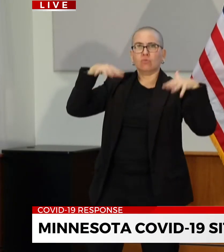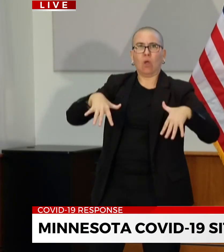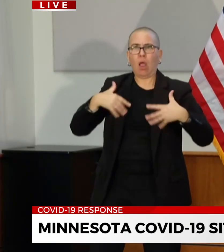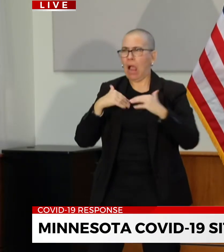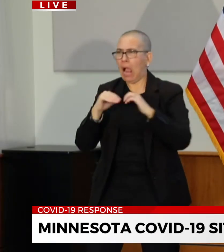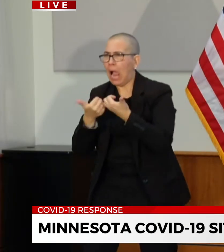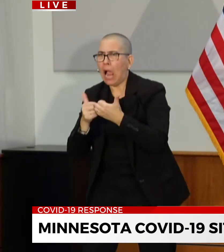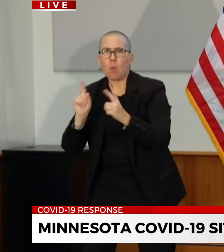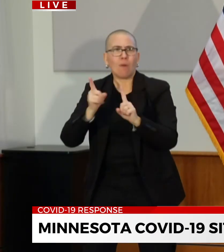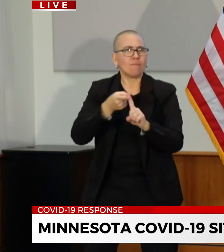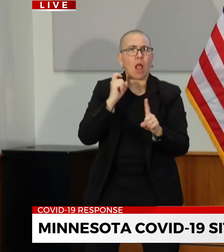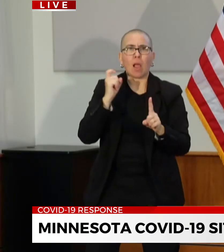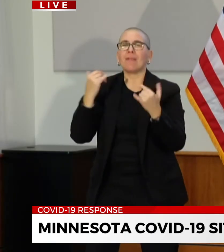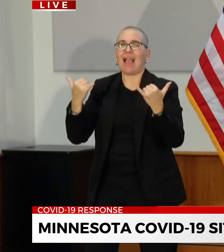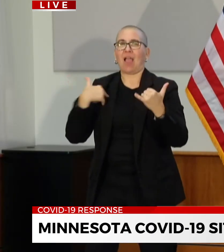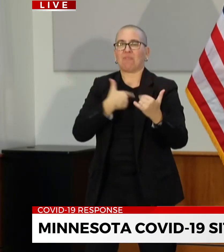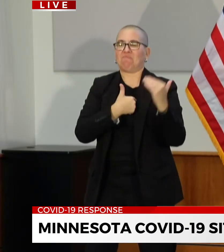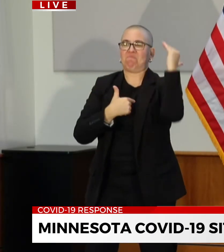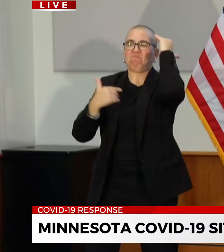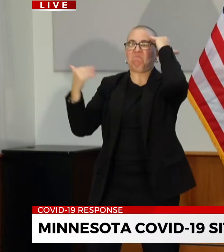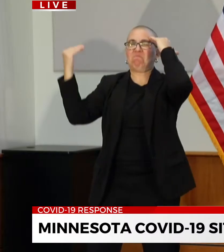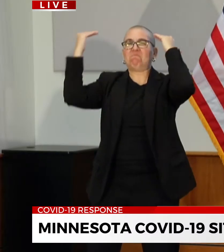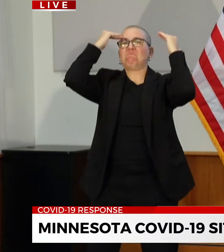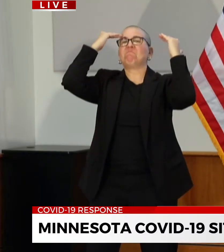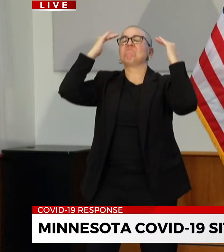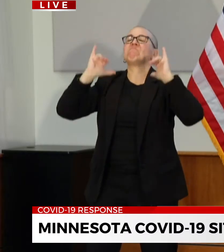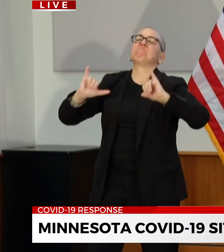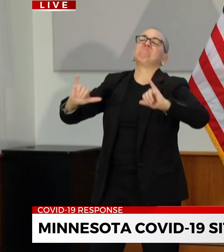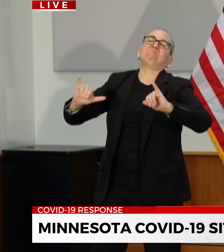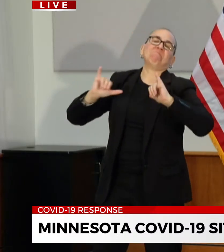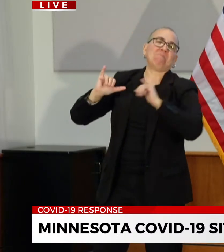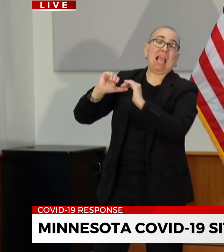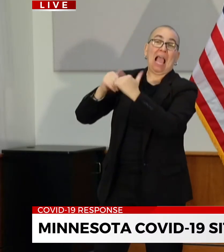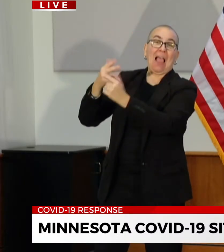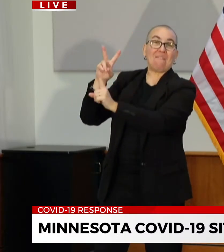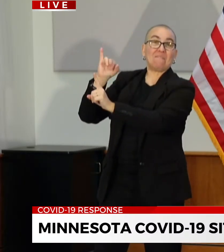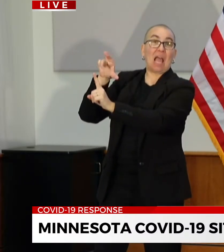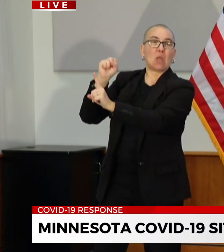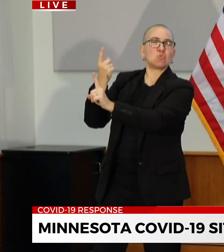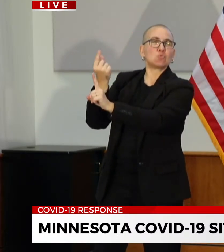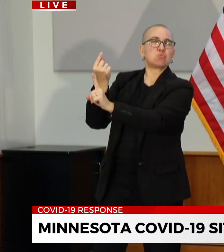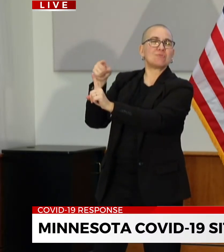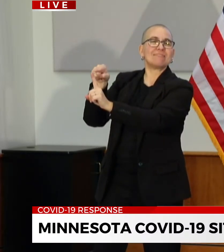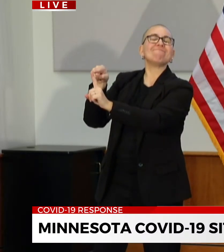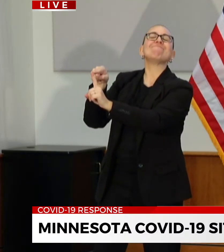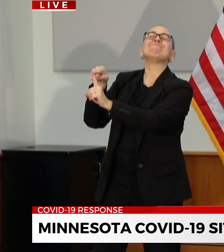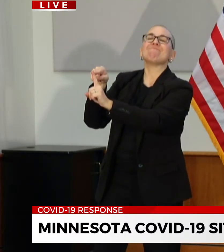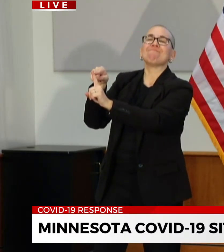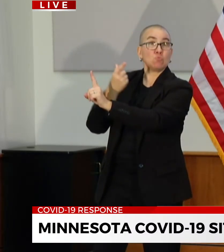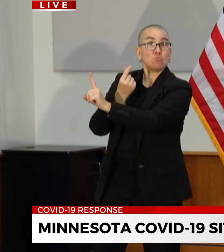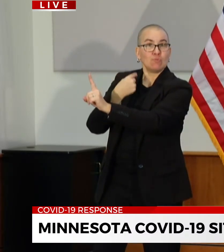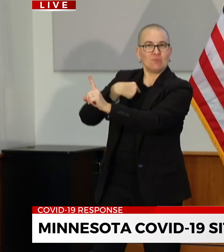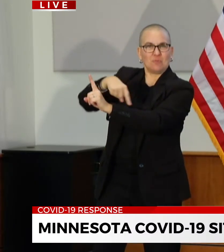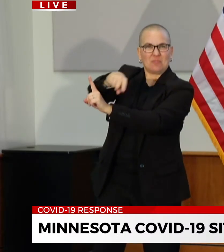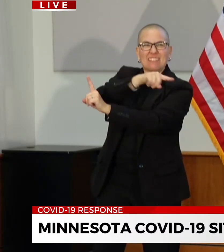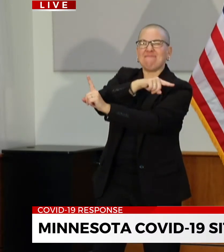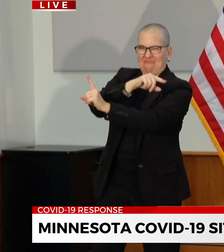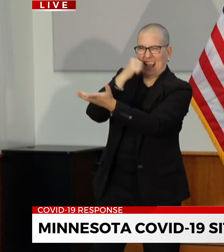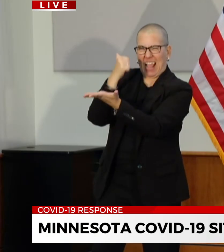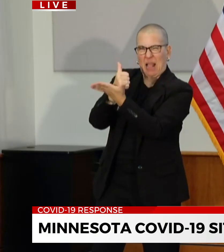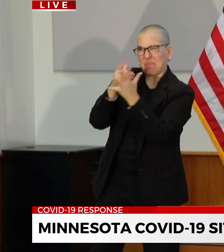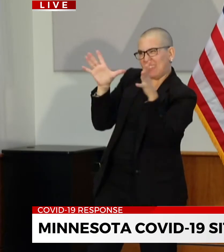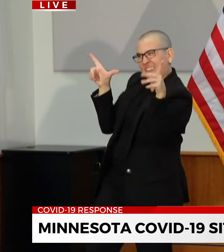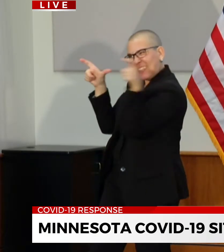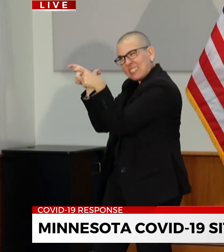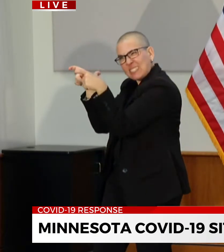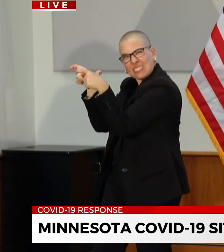now know that there is light at the end of this tunnel, especially with the vaccines coming and coming soon. We know, though, that it's not going to be a short tunnel. The